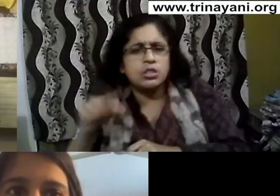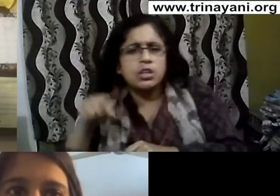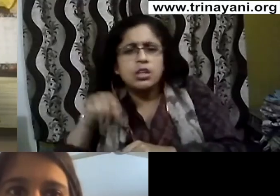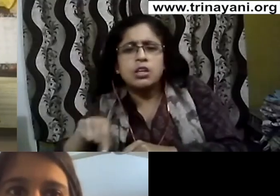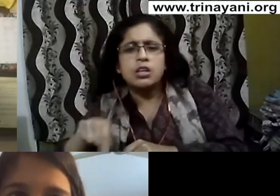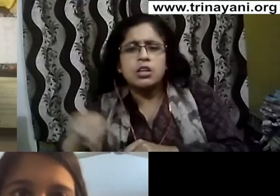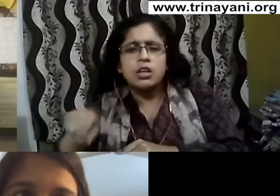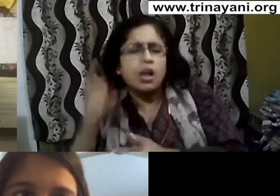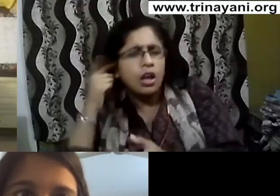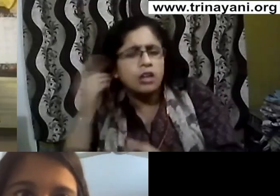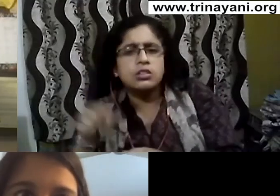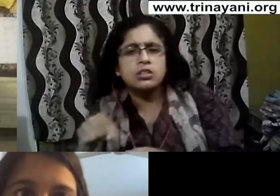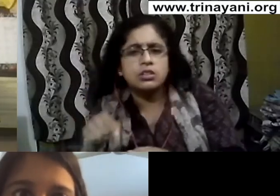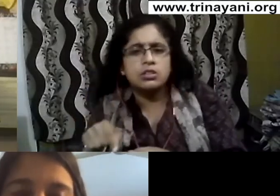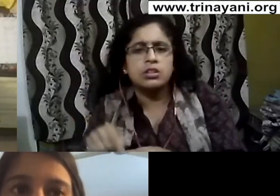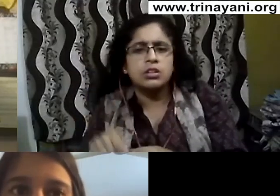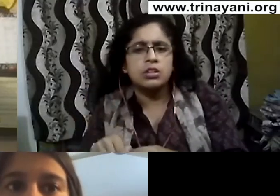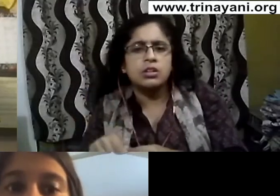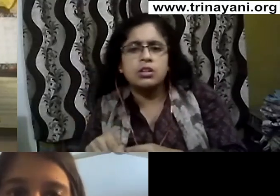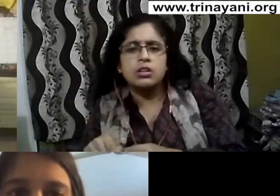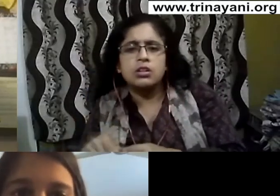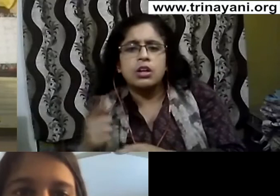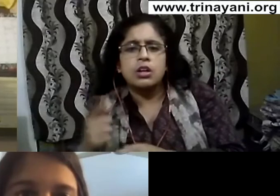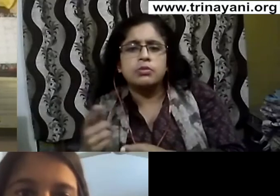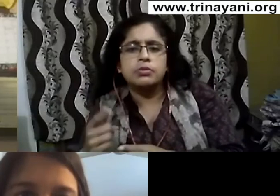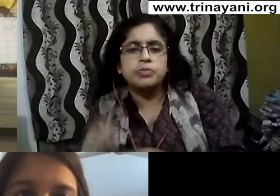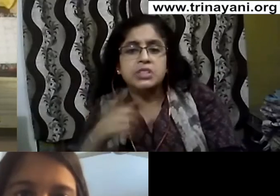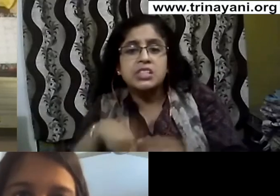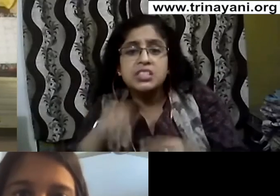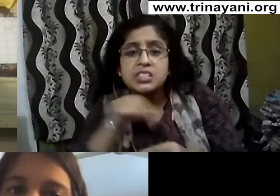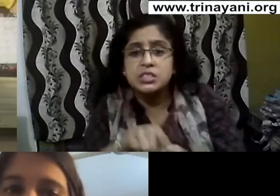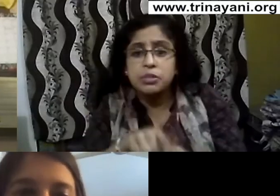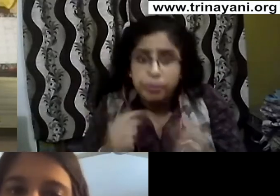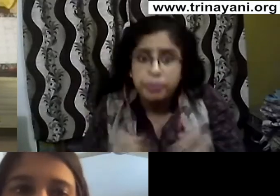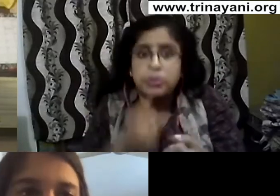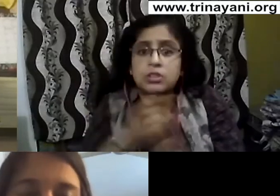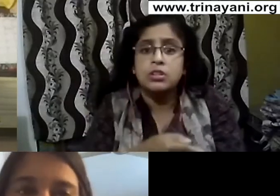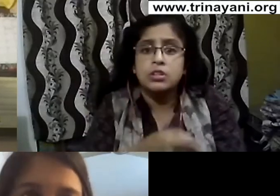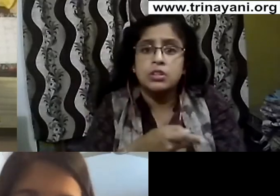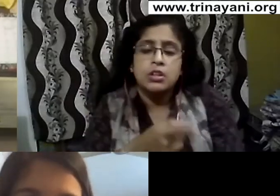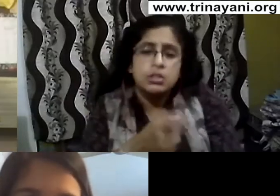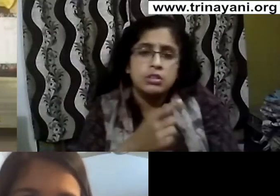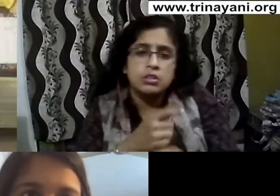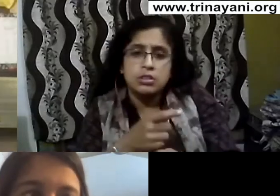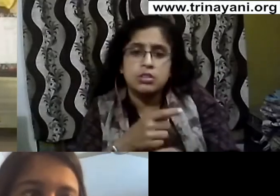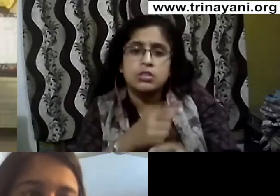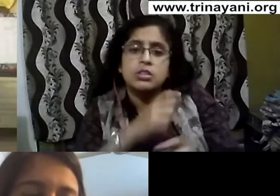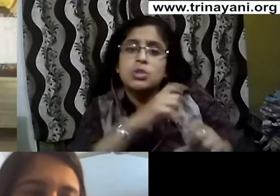hands, whether I compel the brands to do it. I can incorporate it in their business